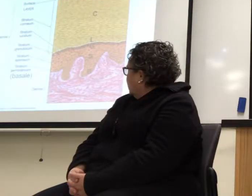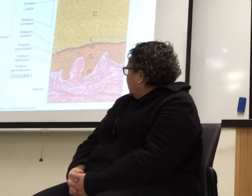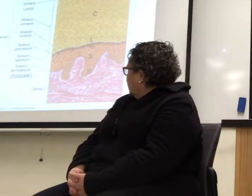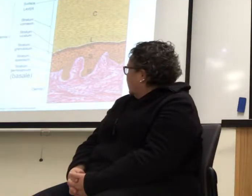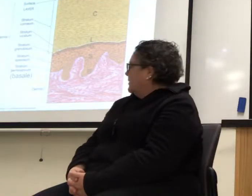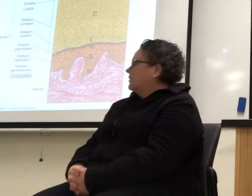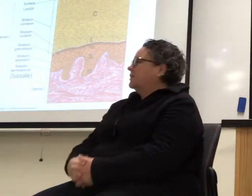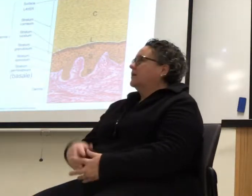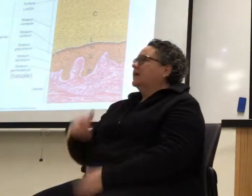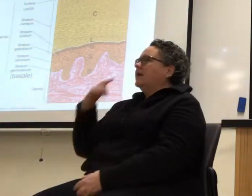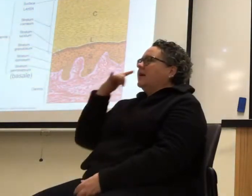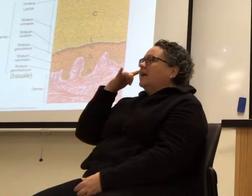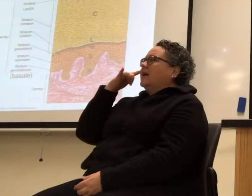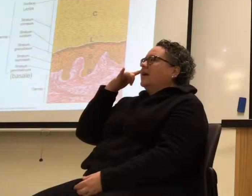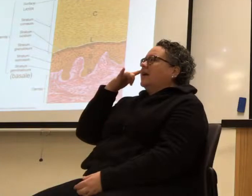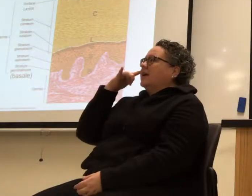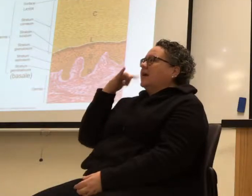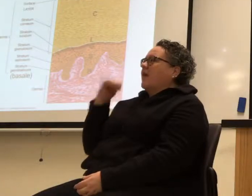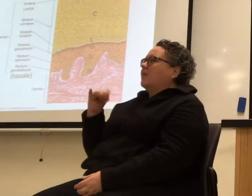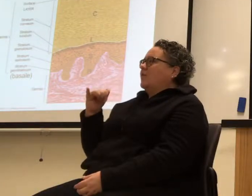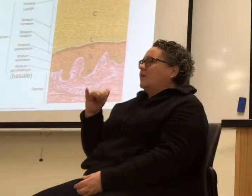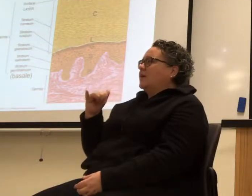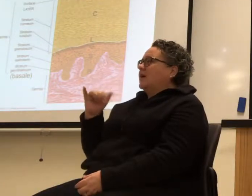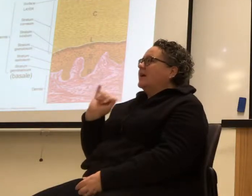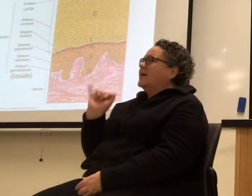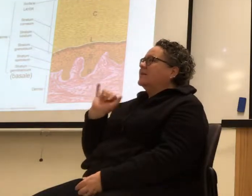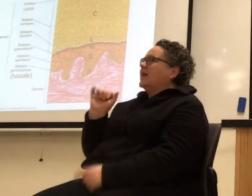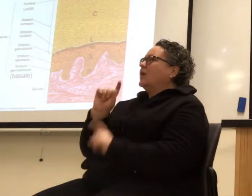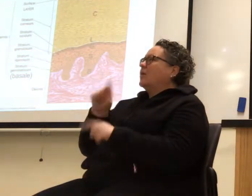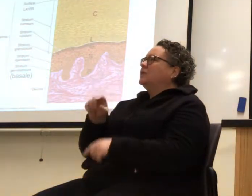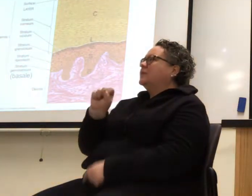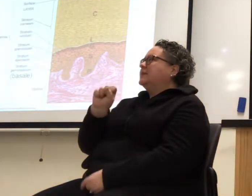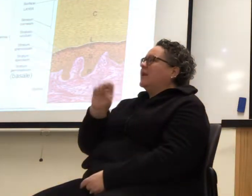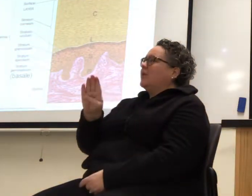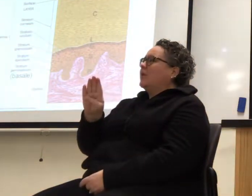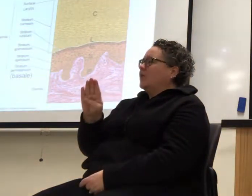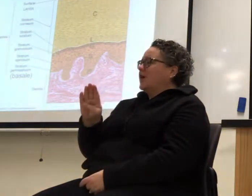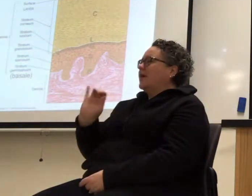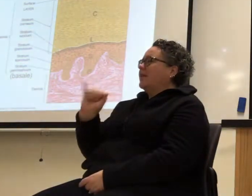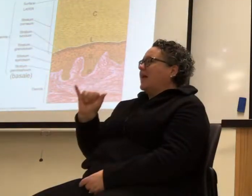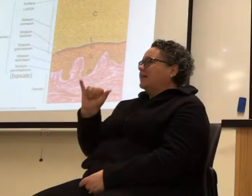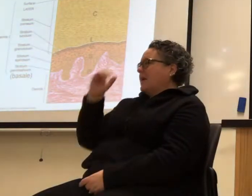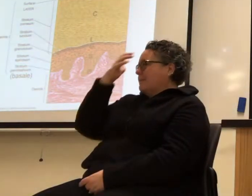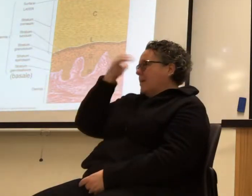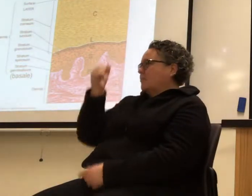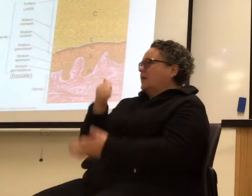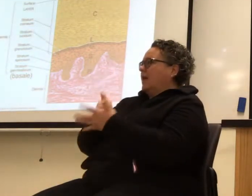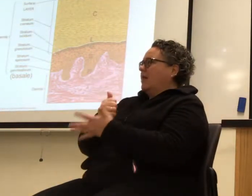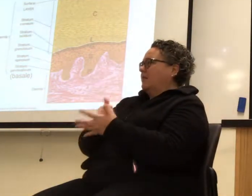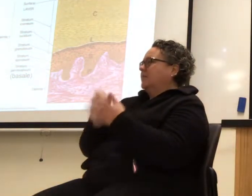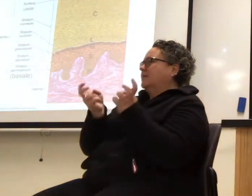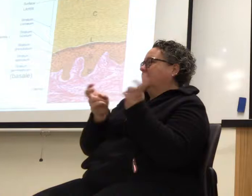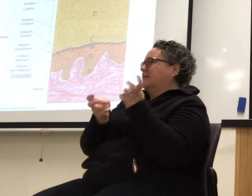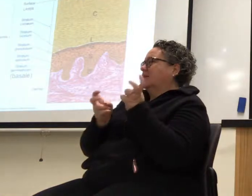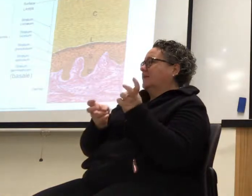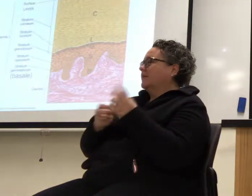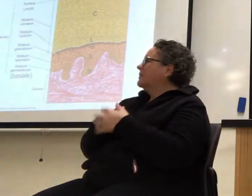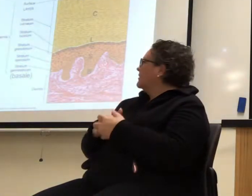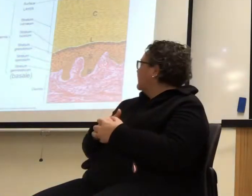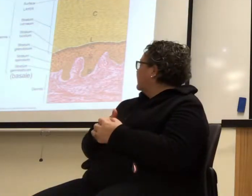California is like going to Santa Barbara as a memory jogger to memorize the different strata of the epidermis.